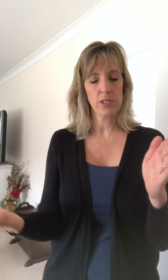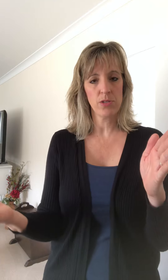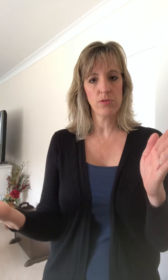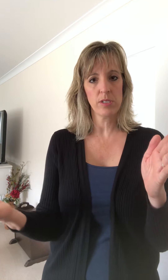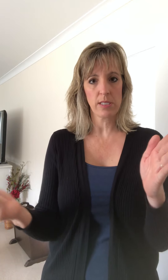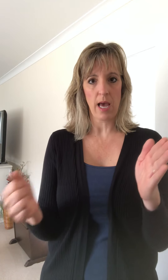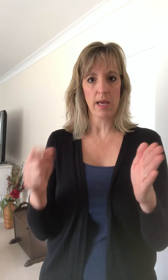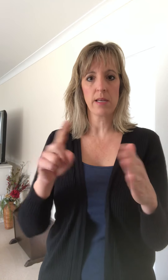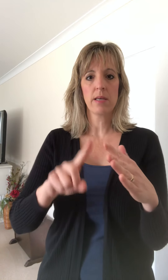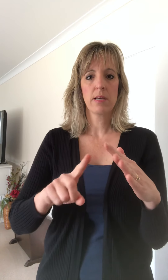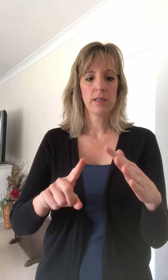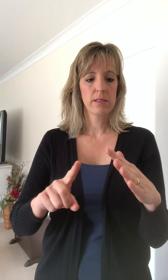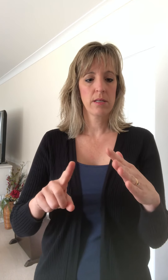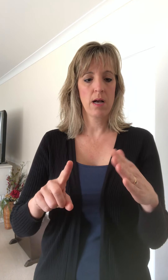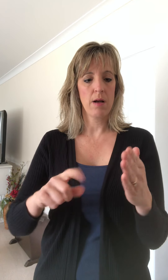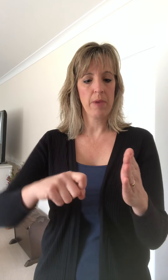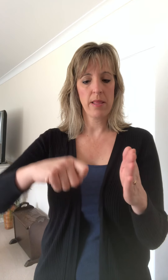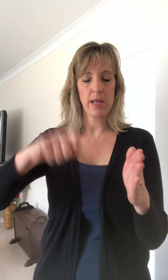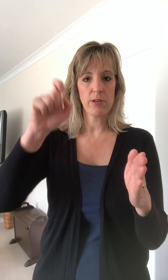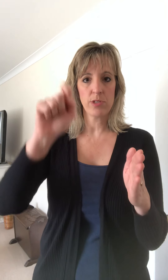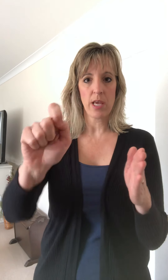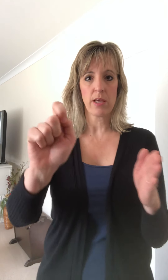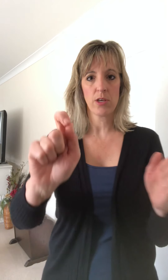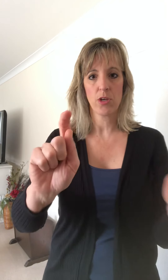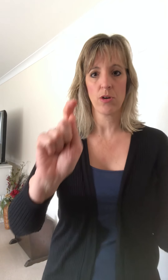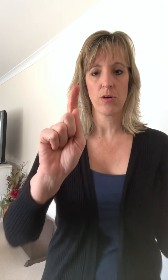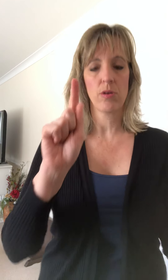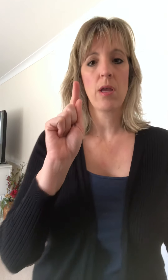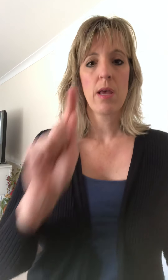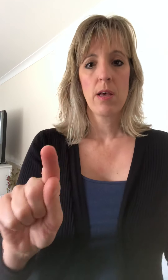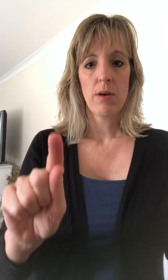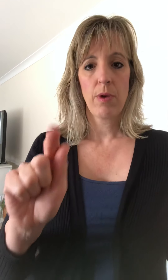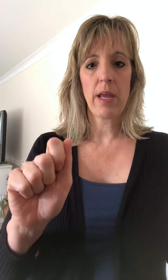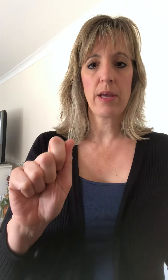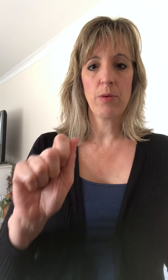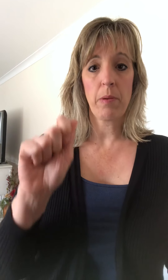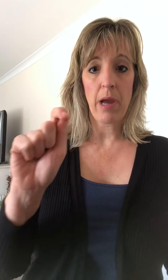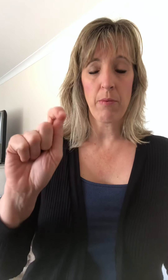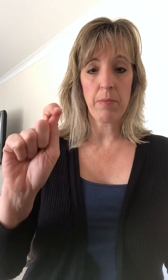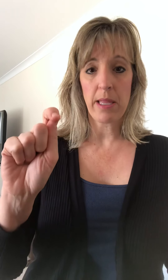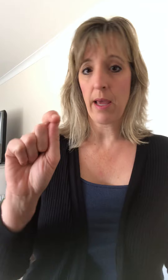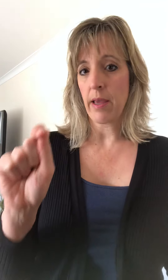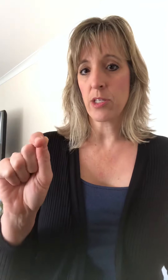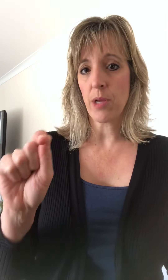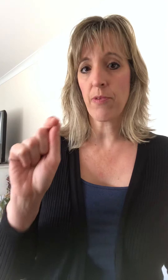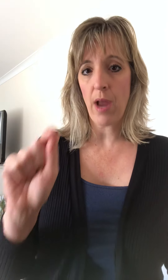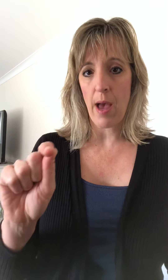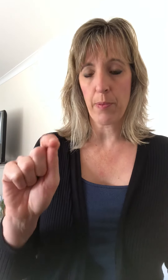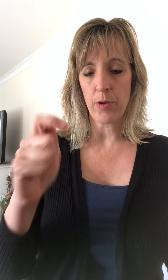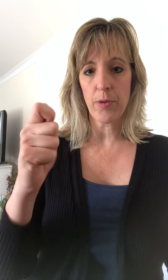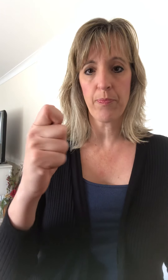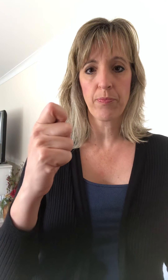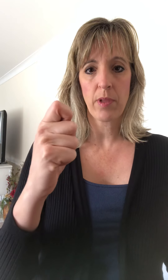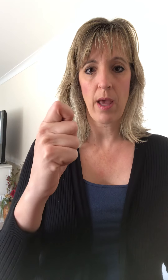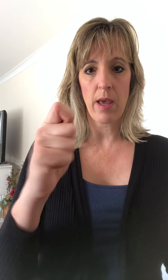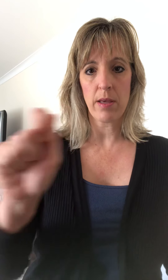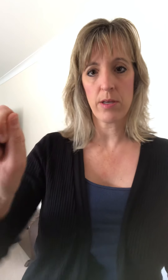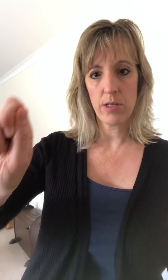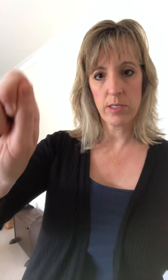to the side, and then you take your right hand. You remember how we made that hand shape for apple? Okay, it's